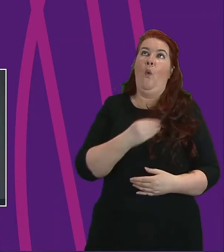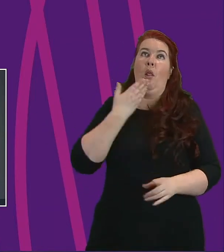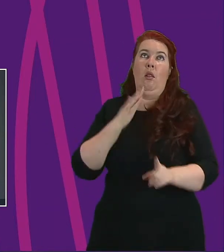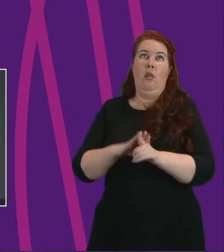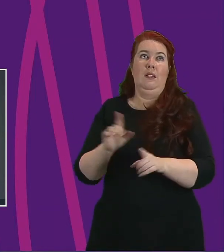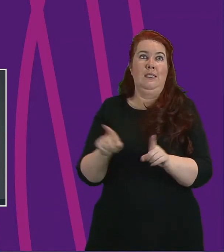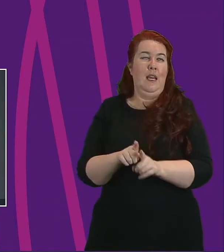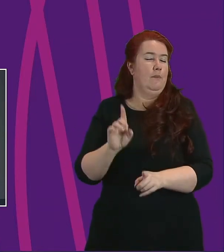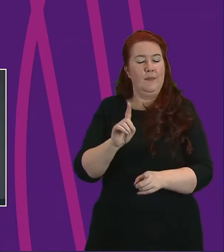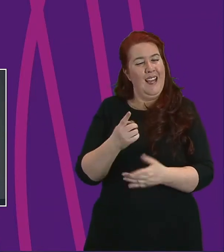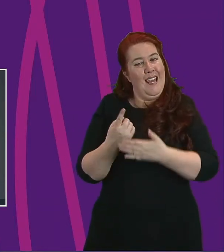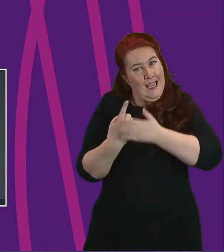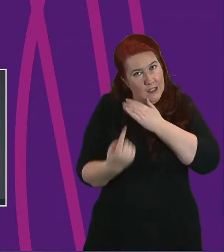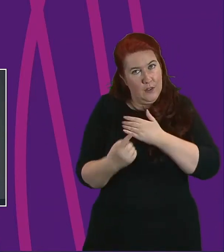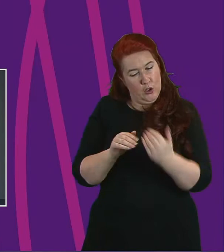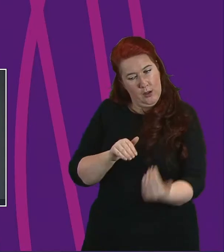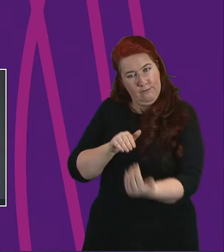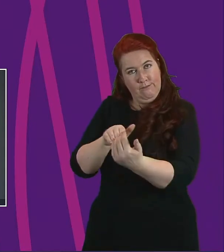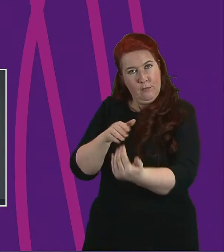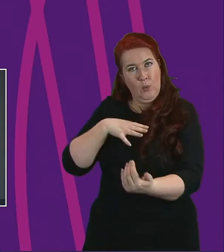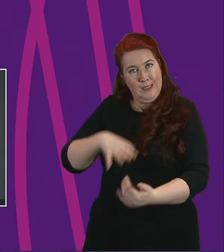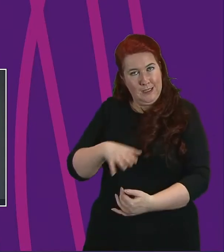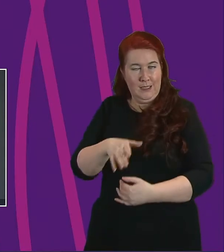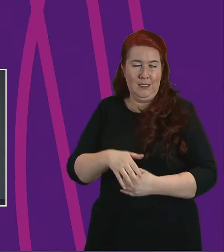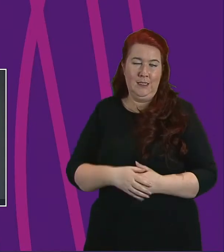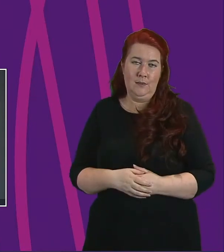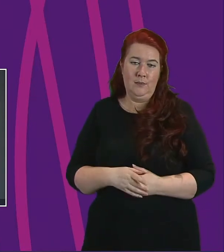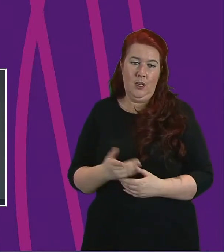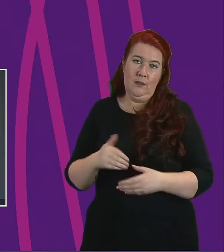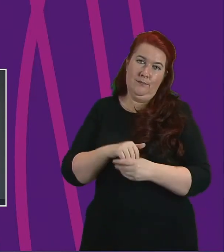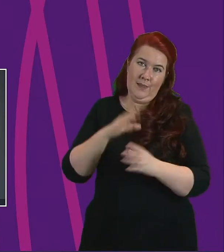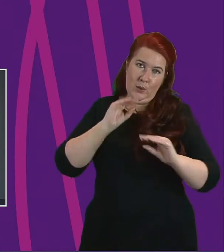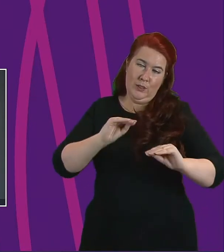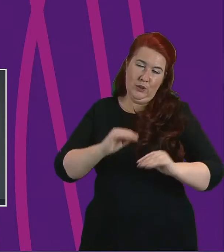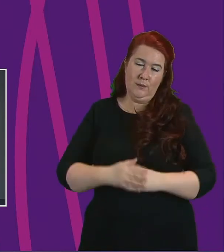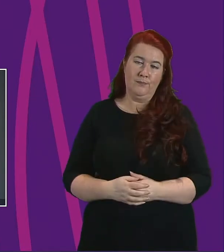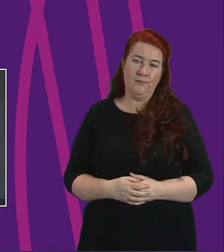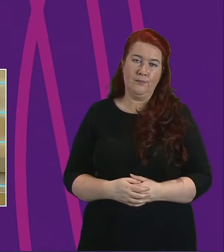be most effectively met by their participation in the education system.